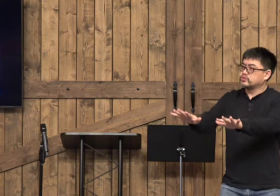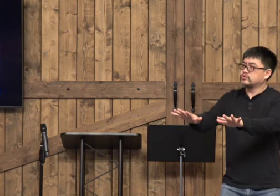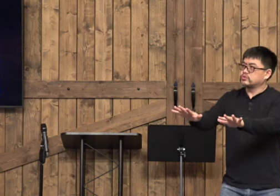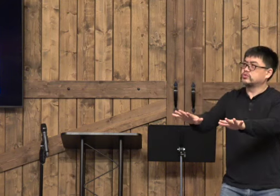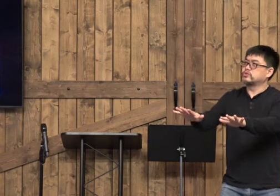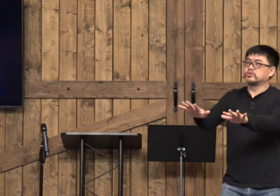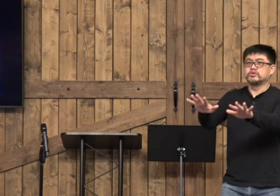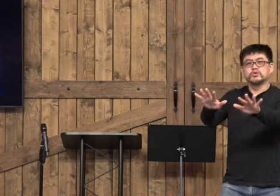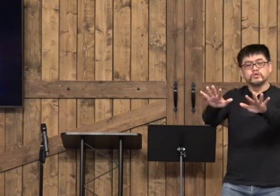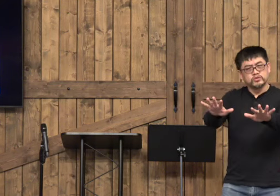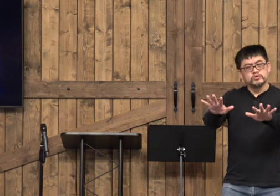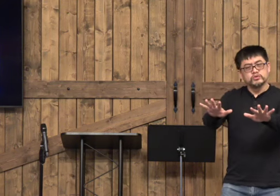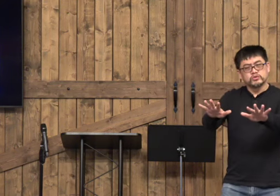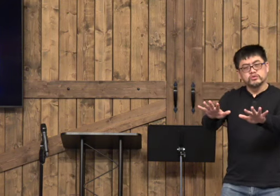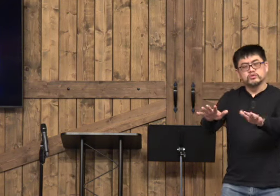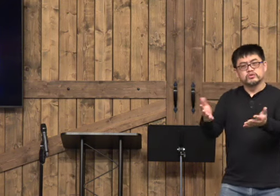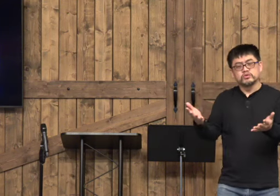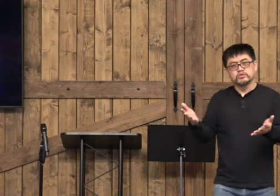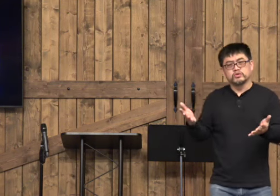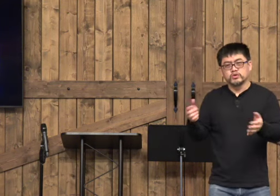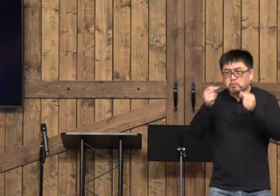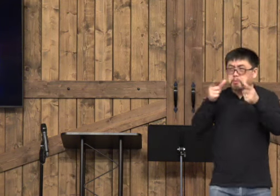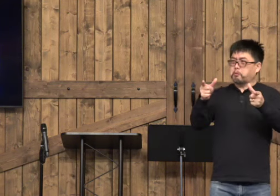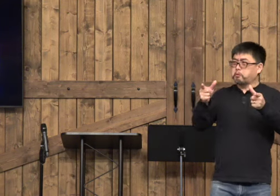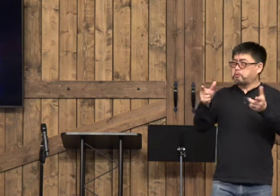And so, when came back, they had to calm each other down.